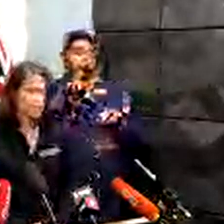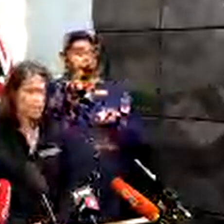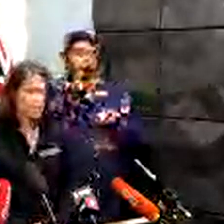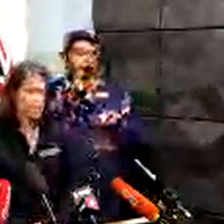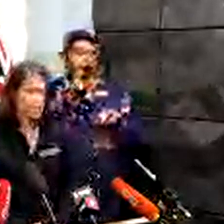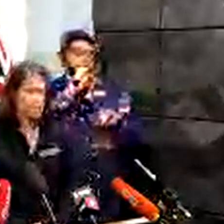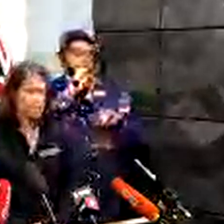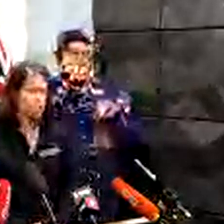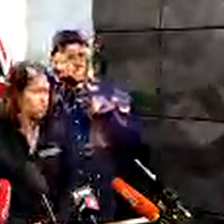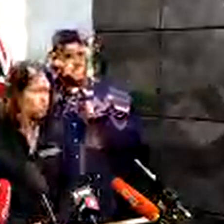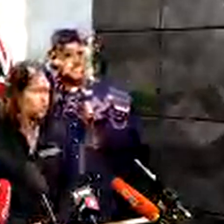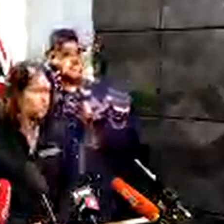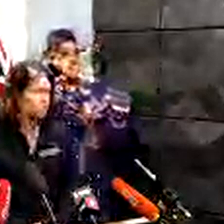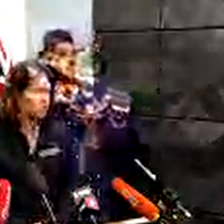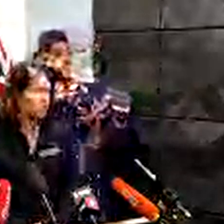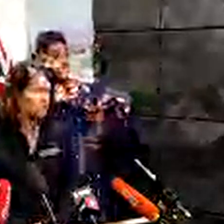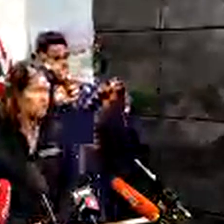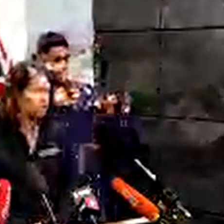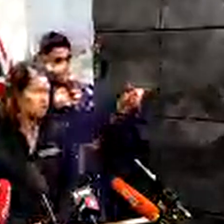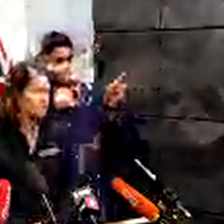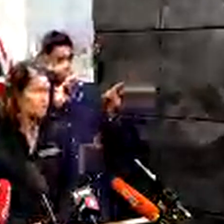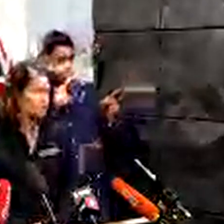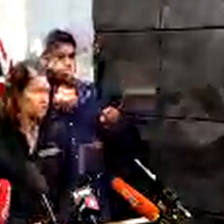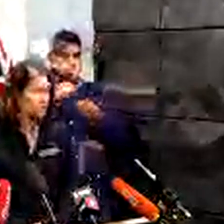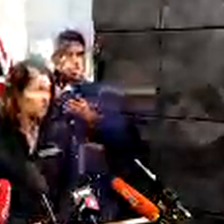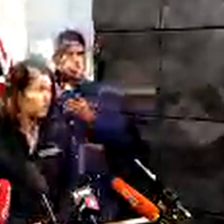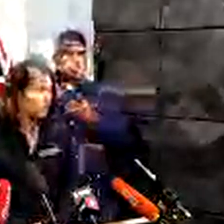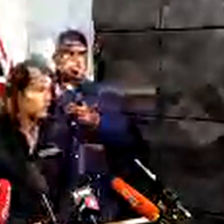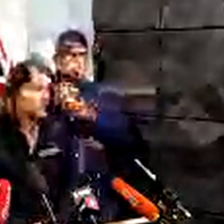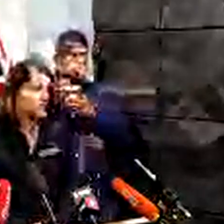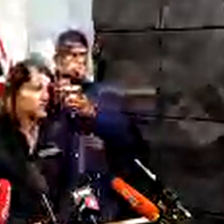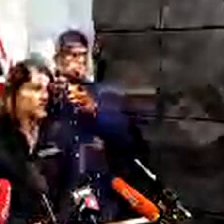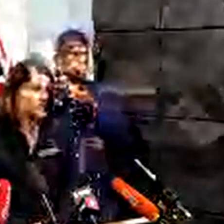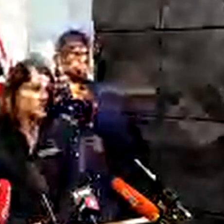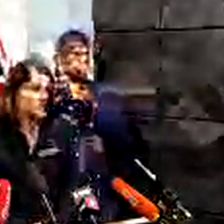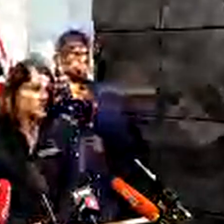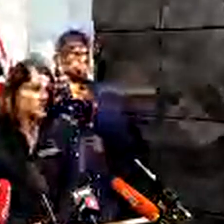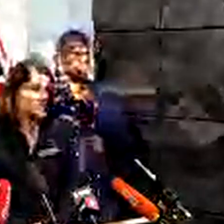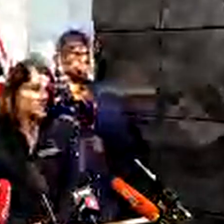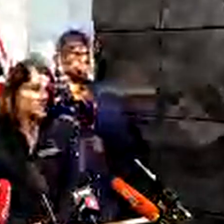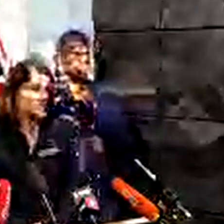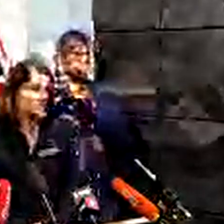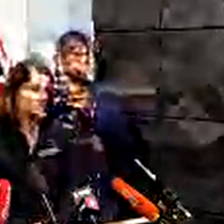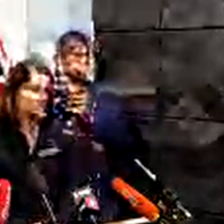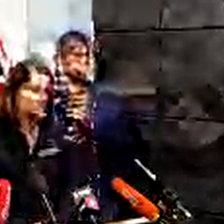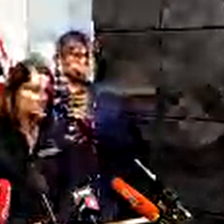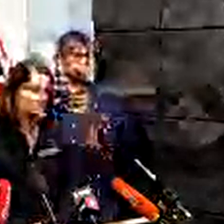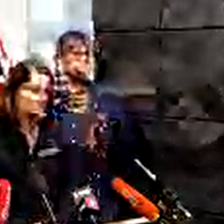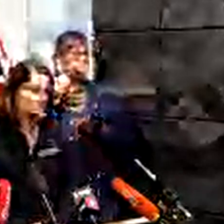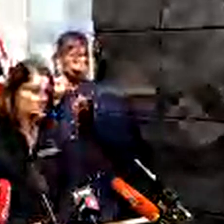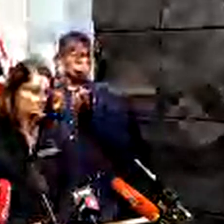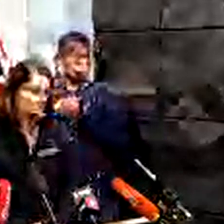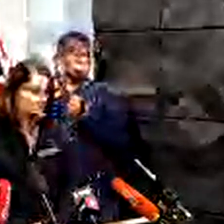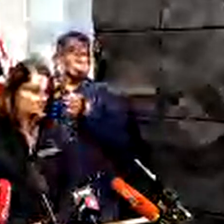risk assessment and take in all of those risk factors in informing their decision. But at the end of the day, this will be their decision, and I will support them in